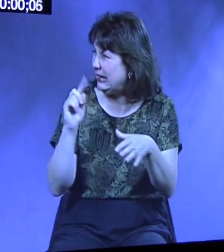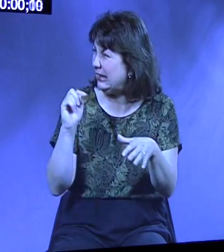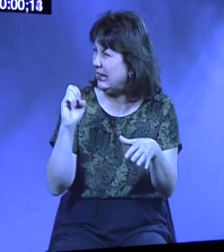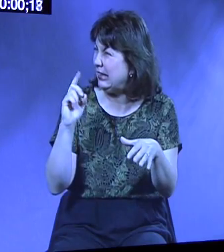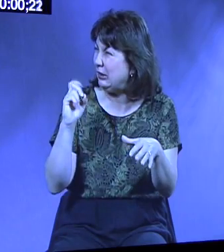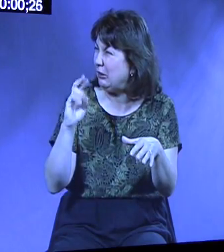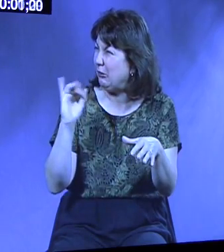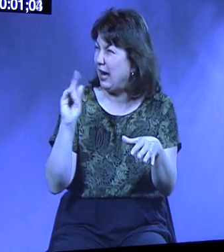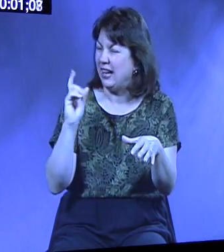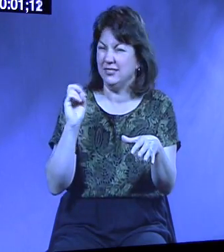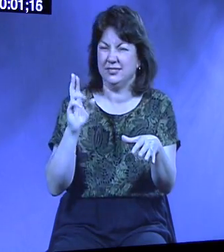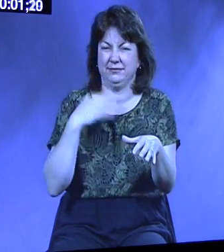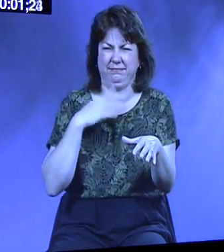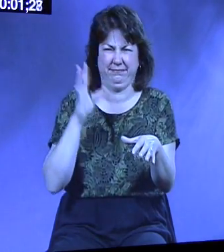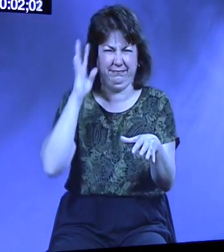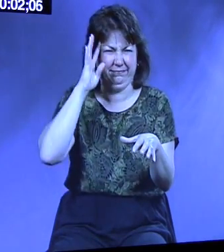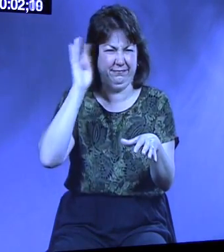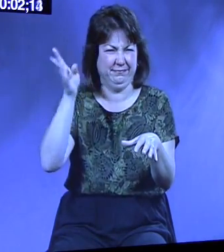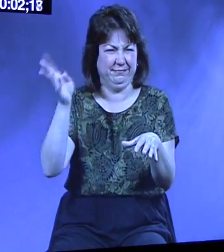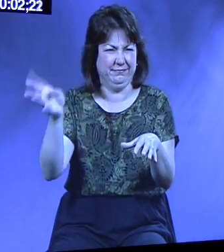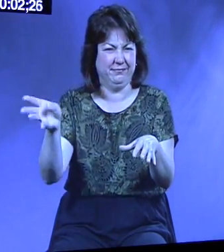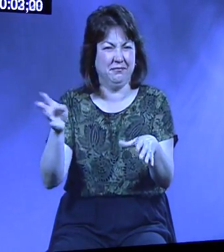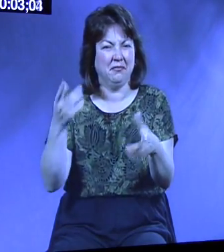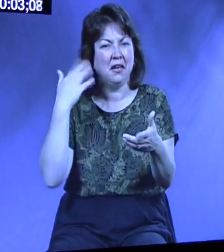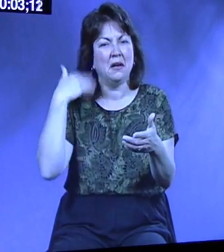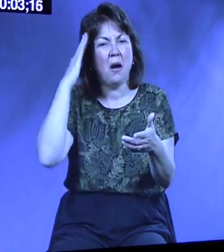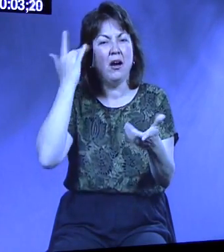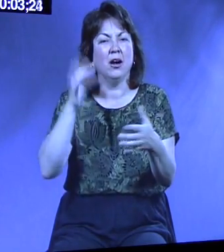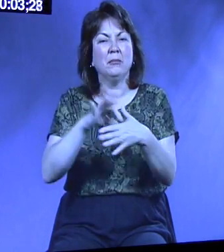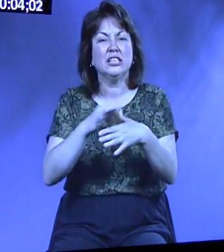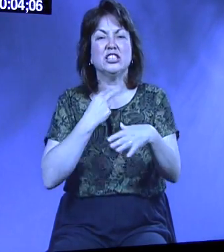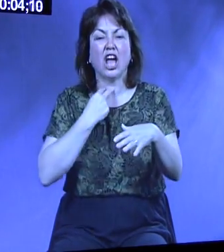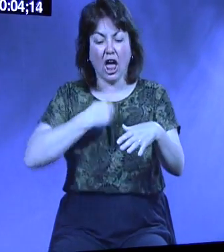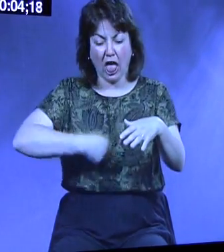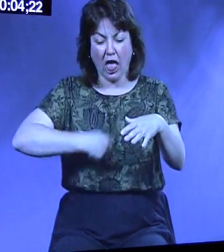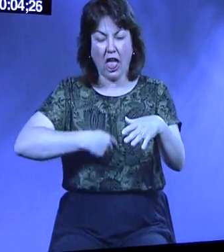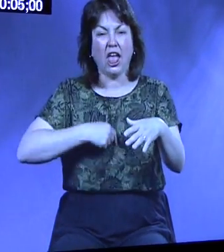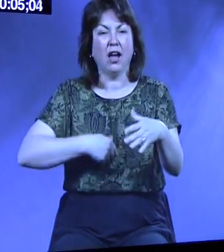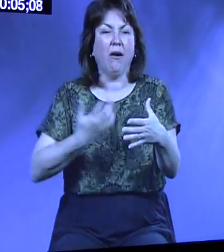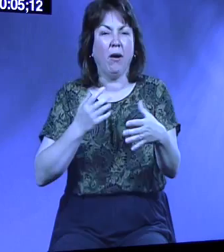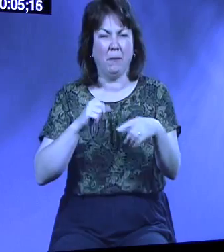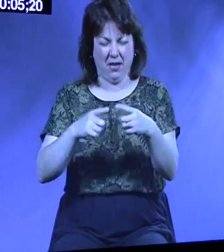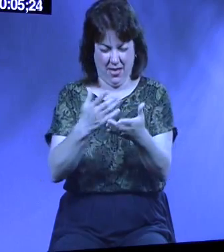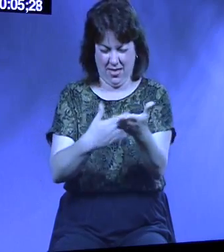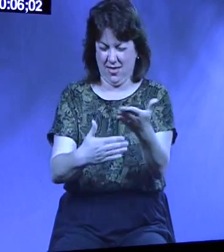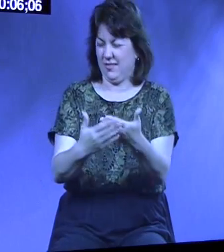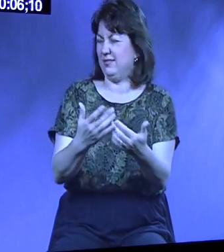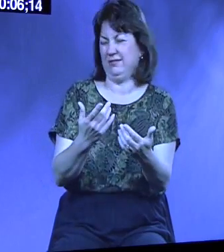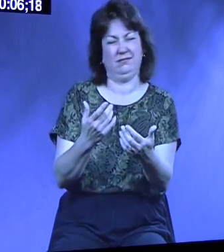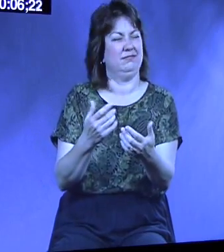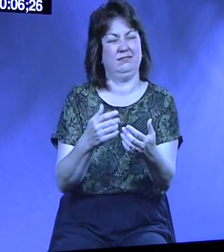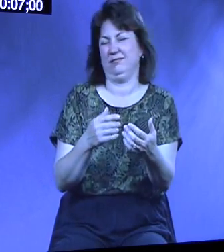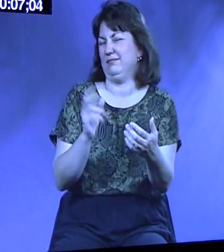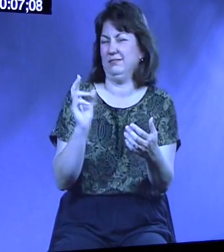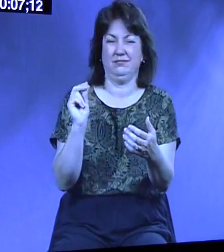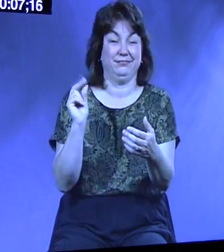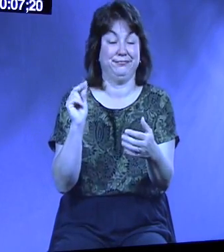was to use meat tenderizer. I thought that was a really wacky idea. I use it